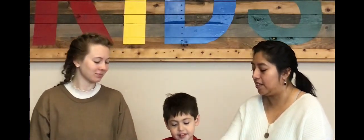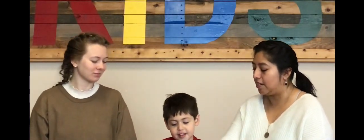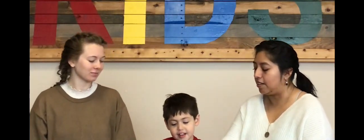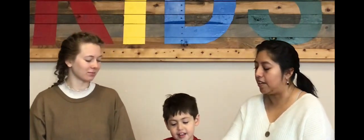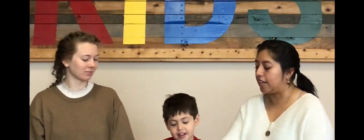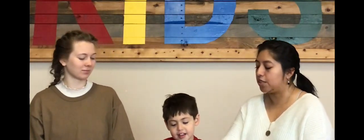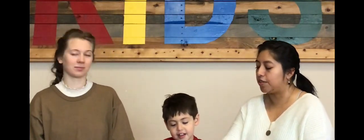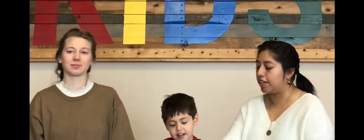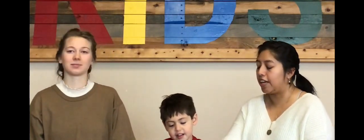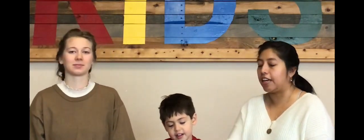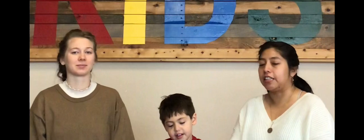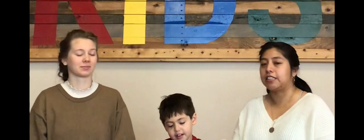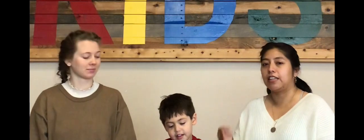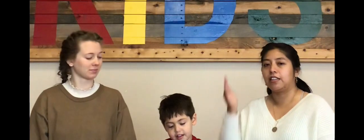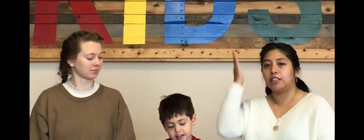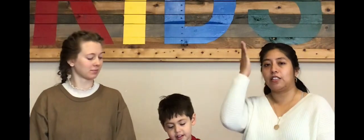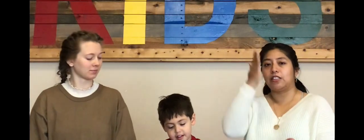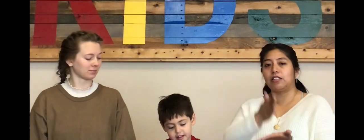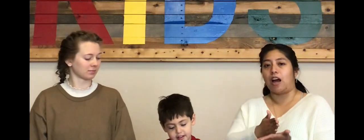Our next word is stop.